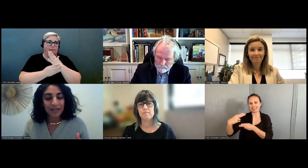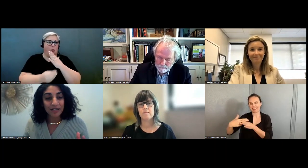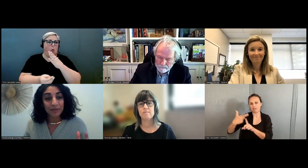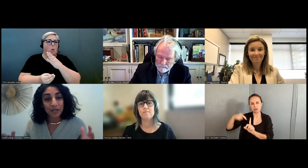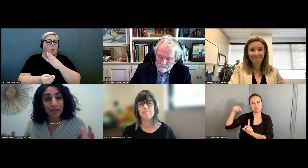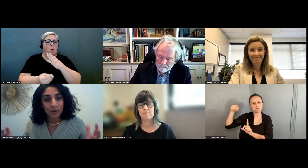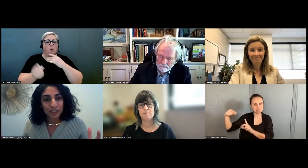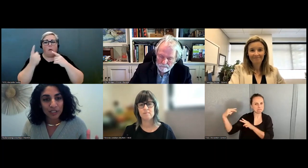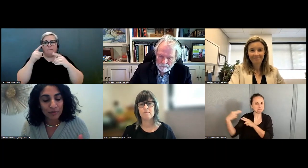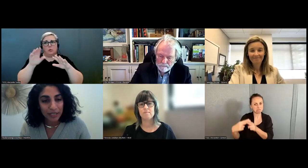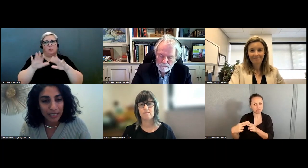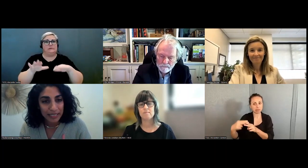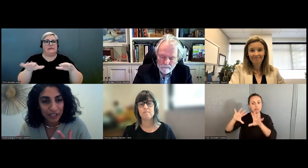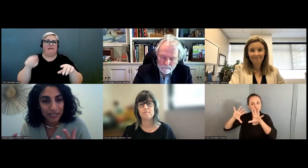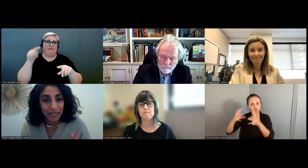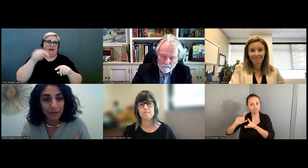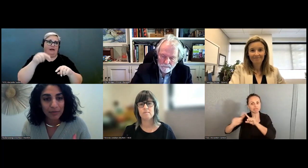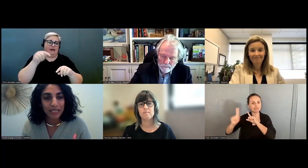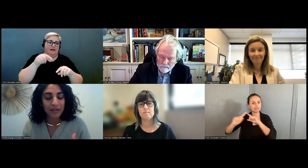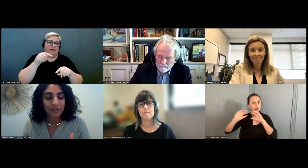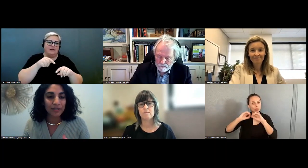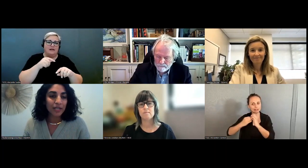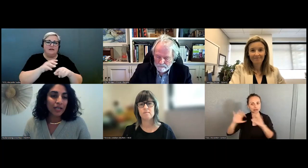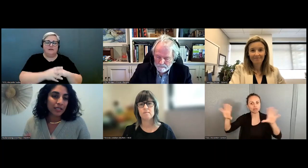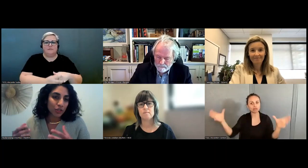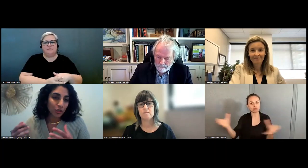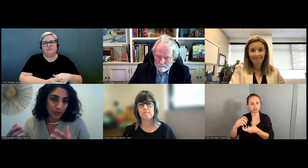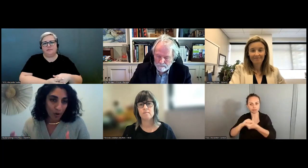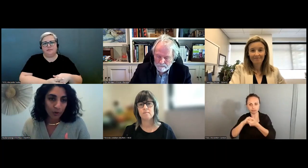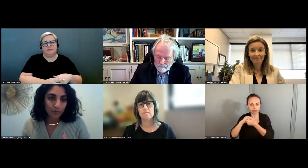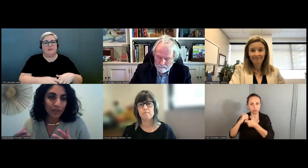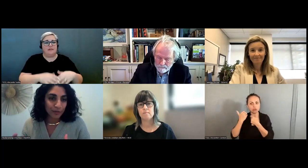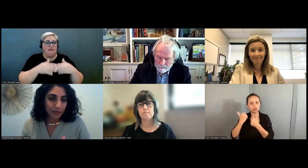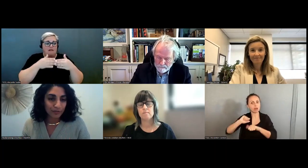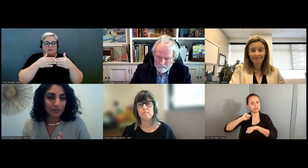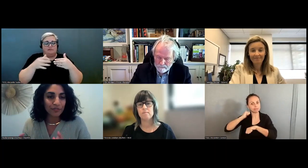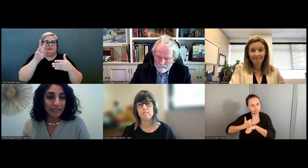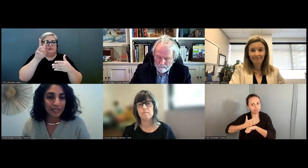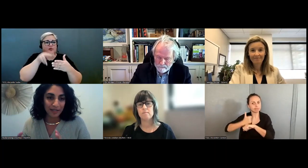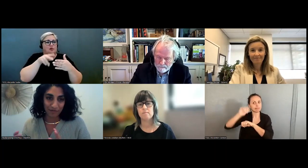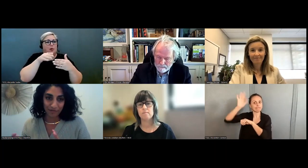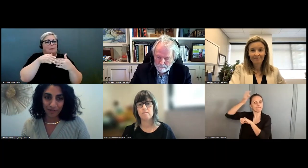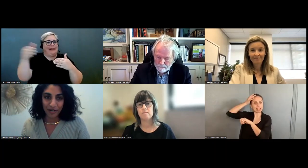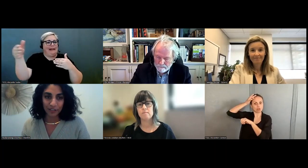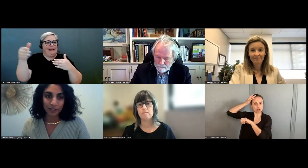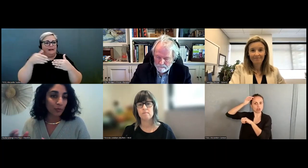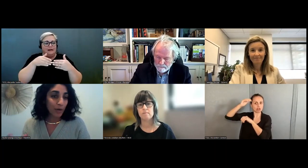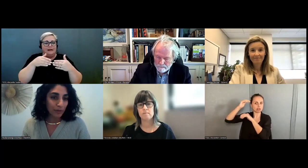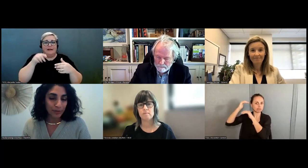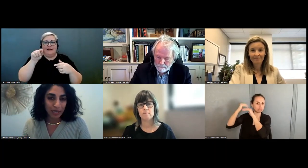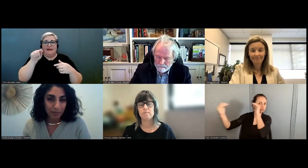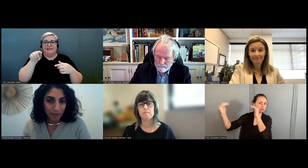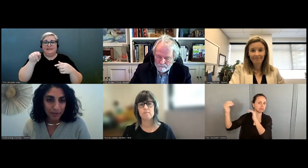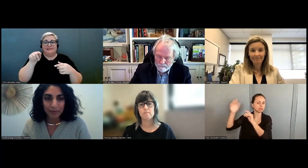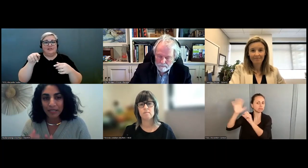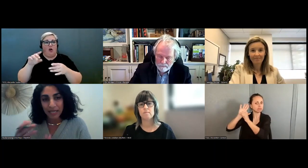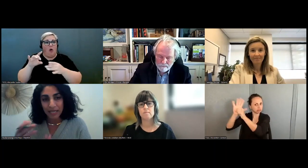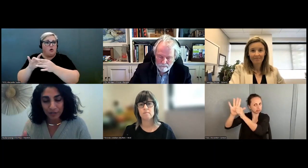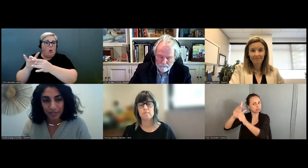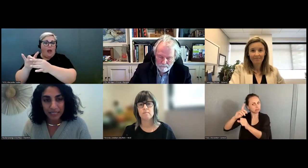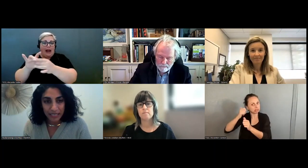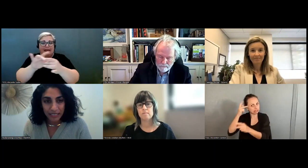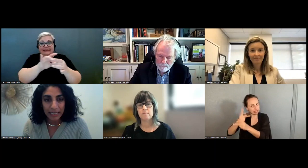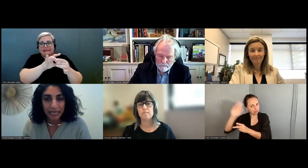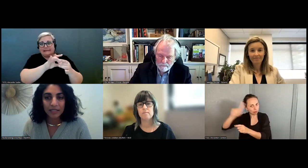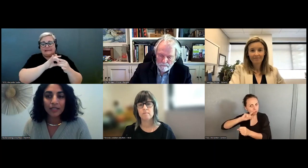from. It was a coalition of organizations that came together to try and hold federal feet to the fire around those commitments, because